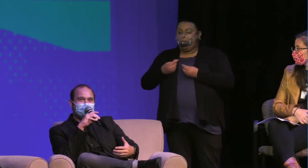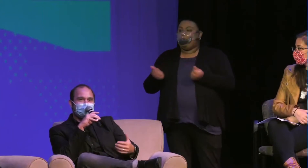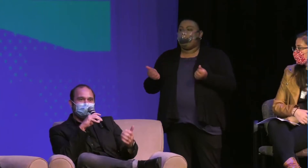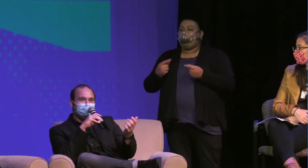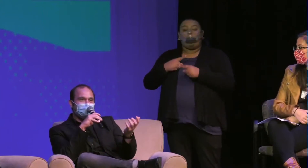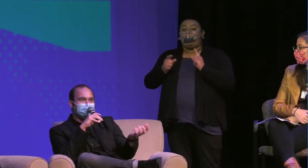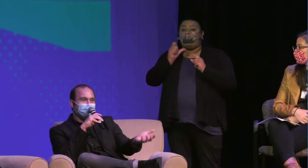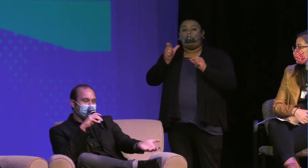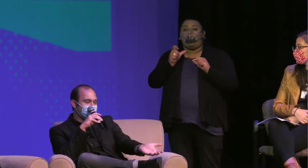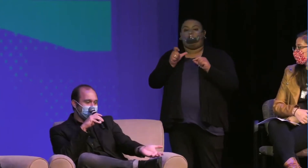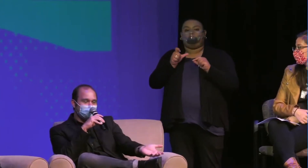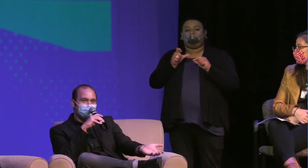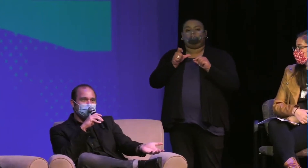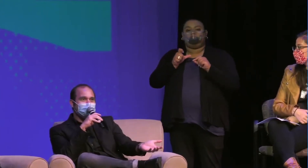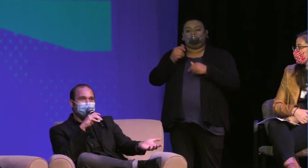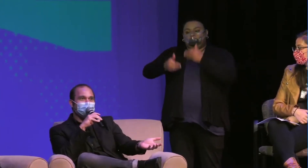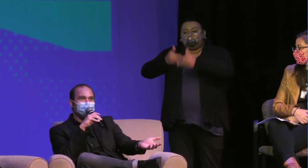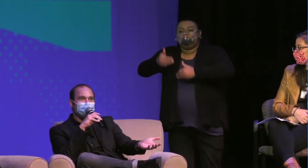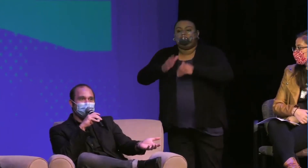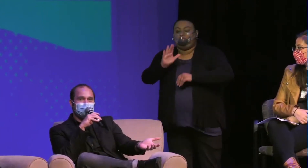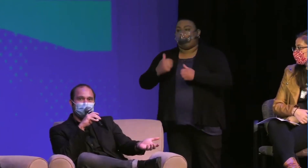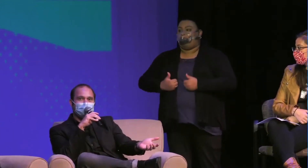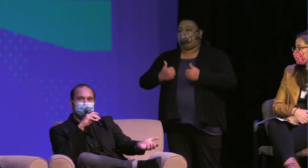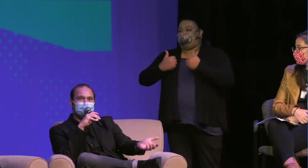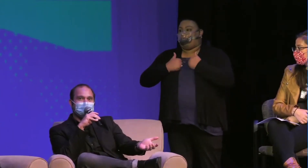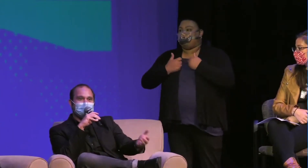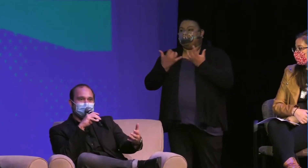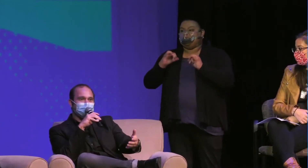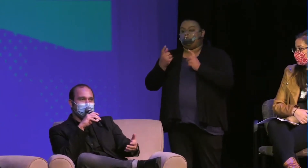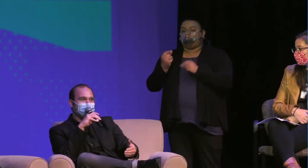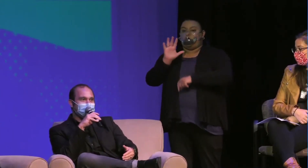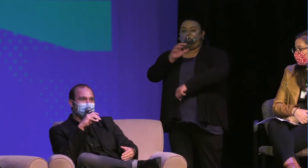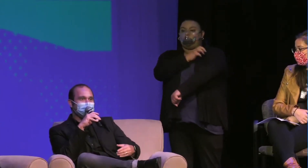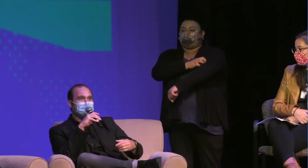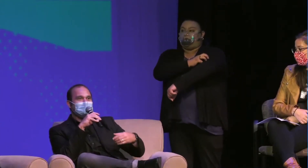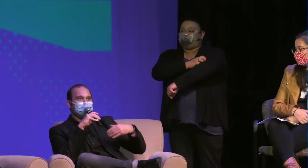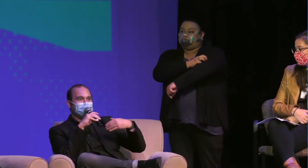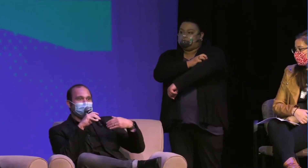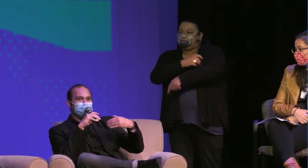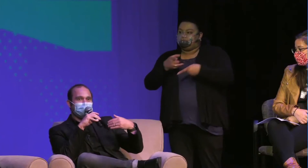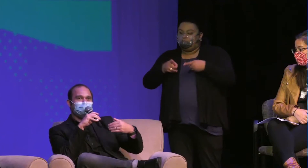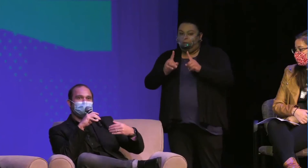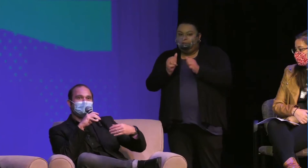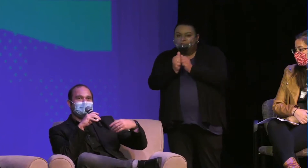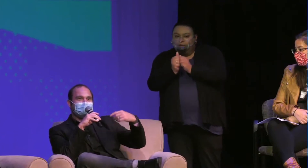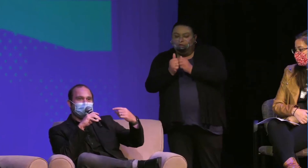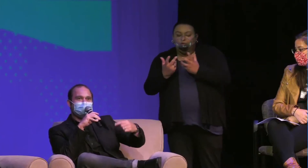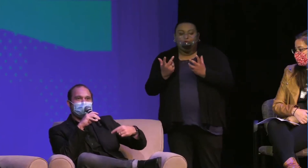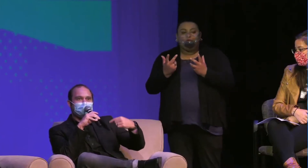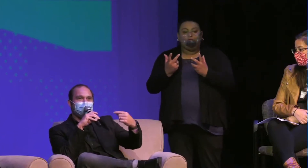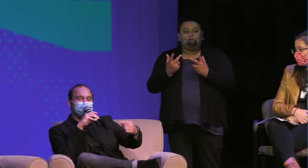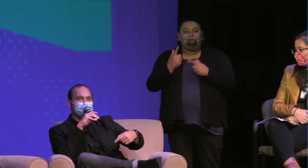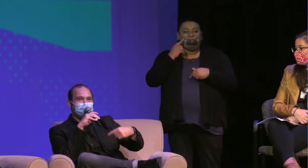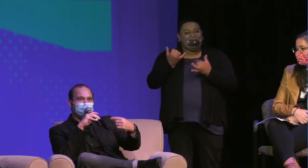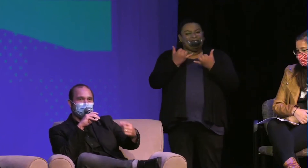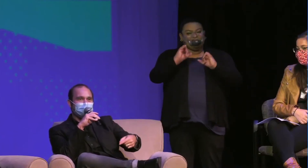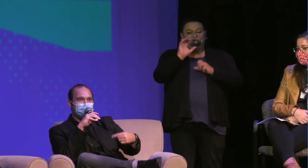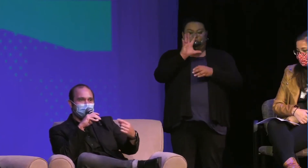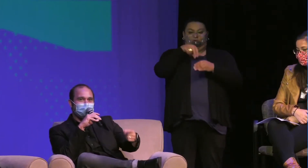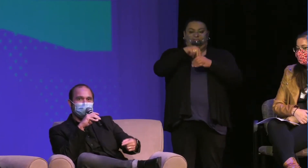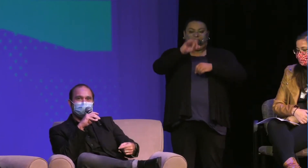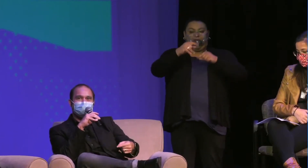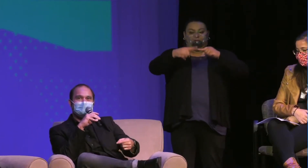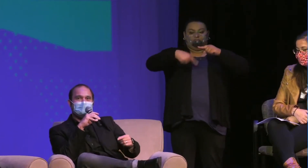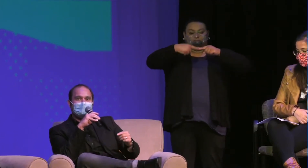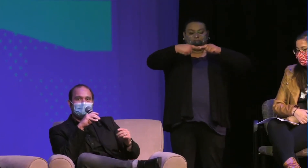on, and so was still doing her scratching or whatever it was, even when they were together, because they were still in this cycle of running away from